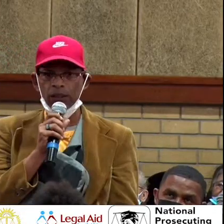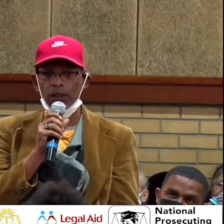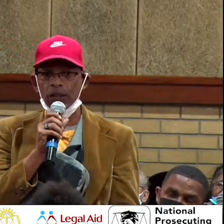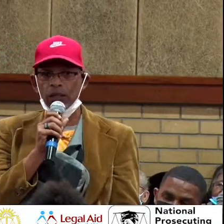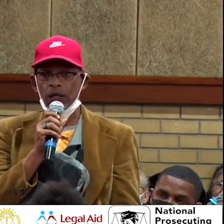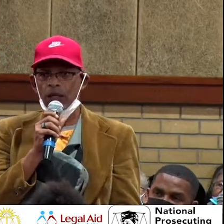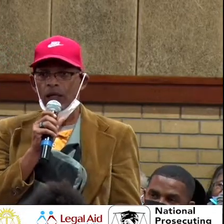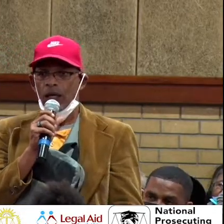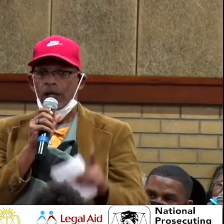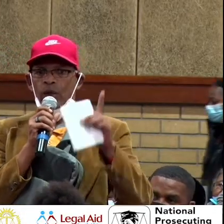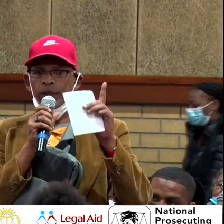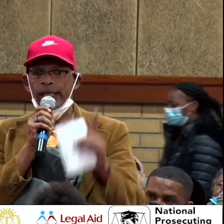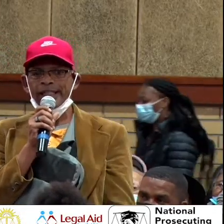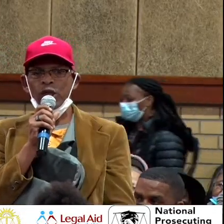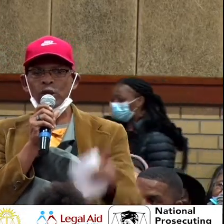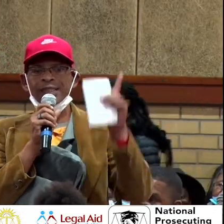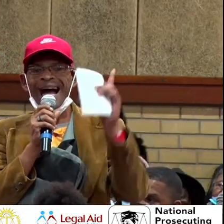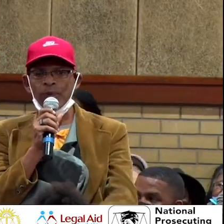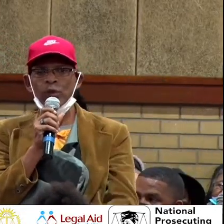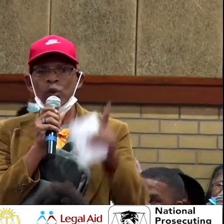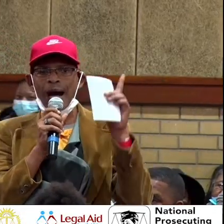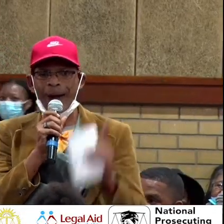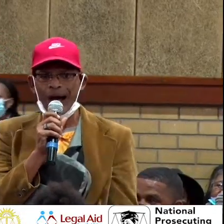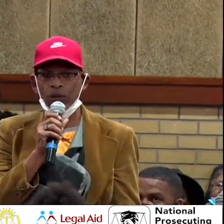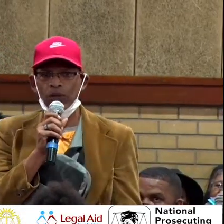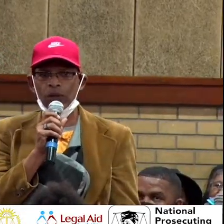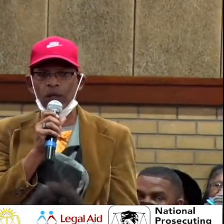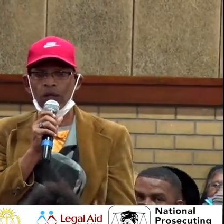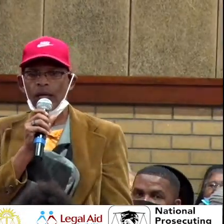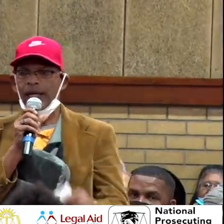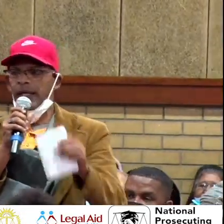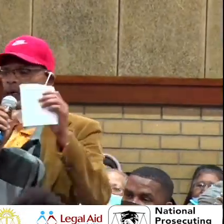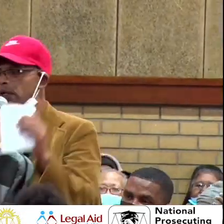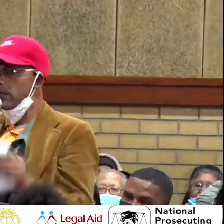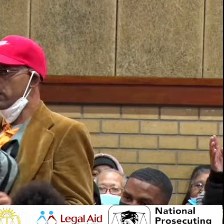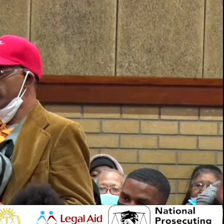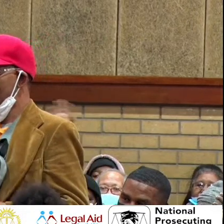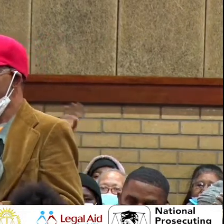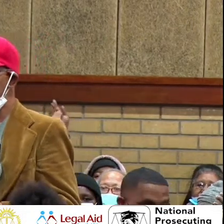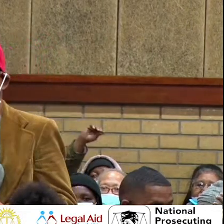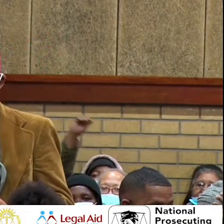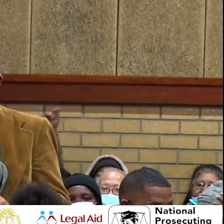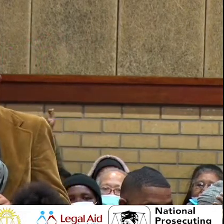reported, you take your time to come out.